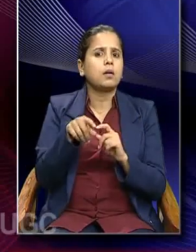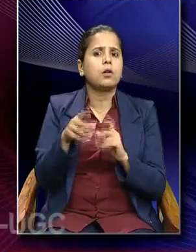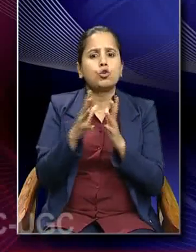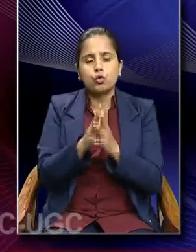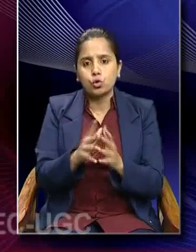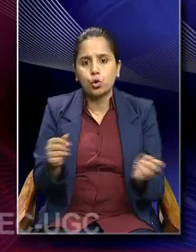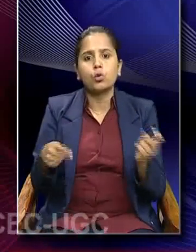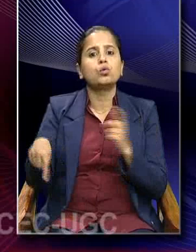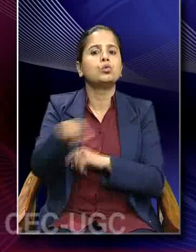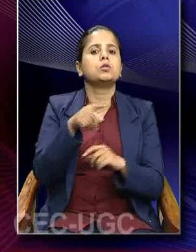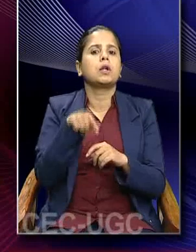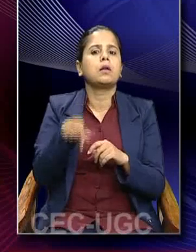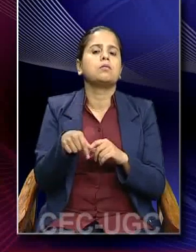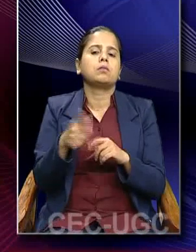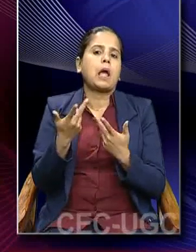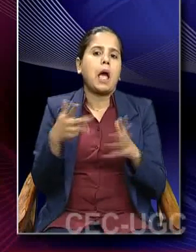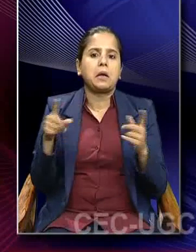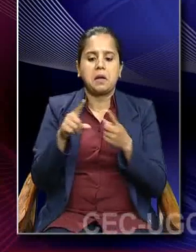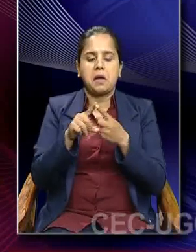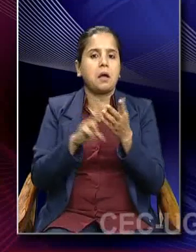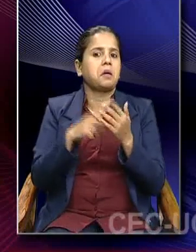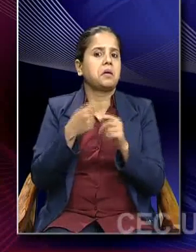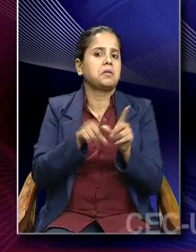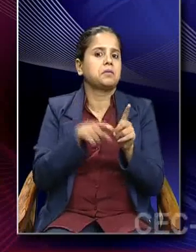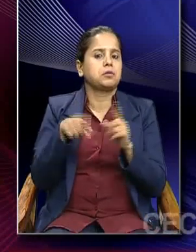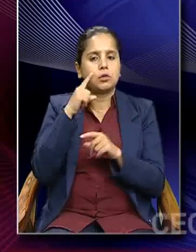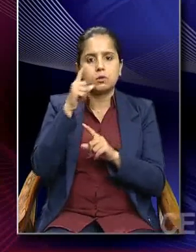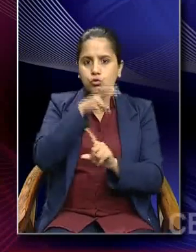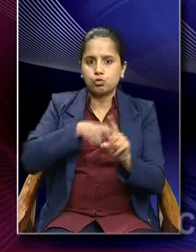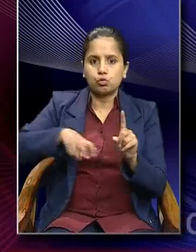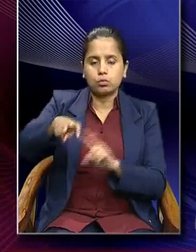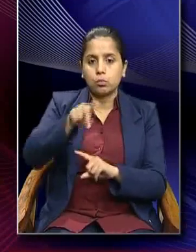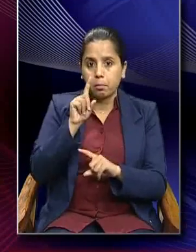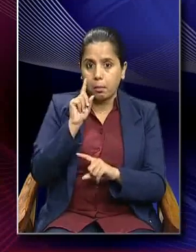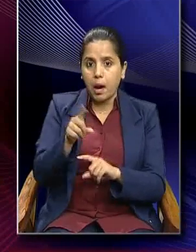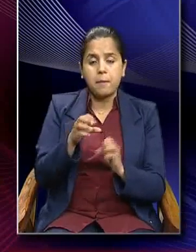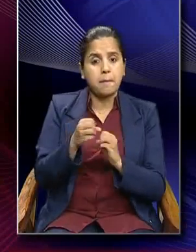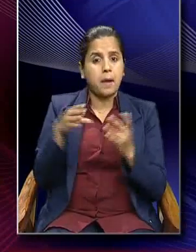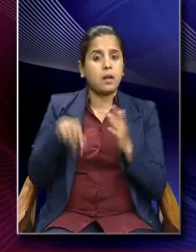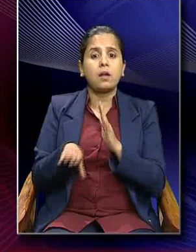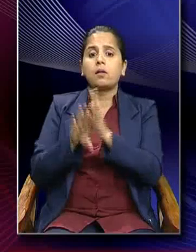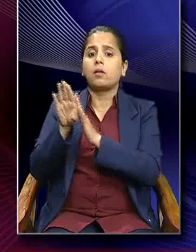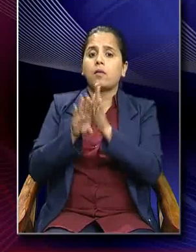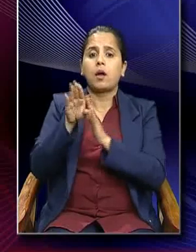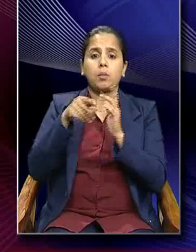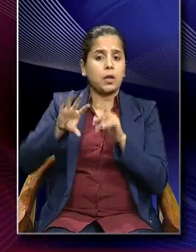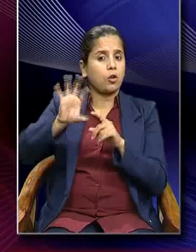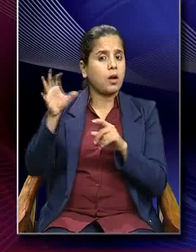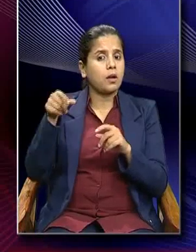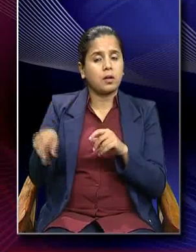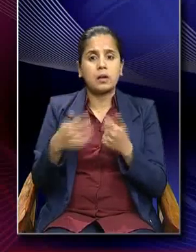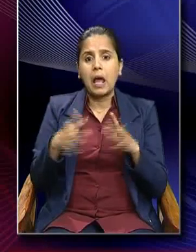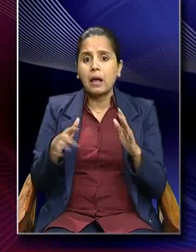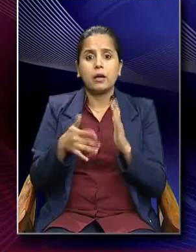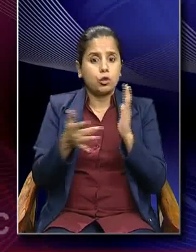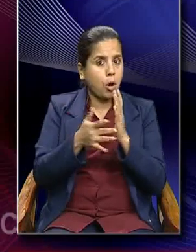solutions to climate change is energy transition. While maximum developing countries do not have the technology to adopt energy